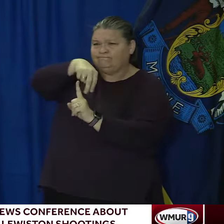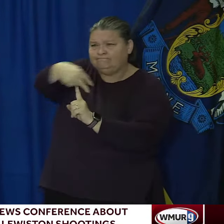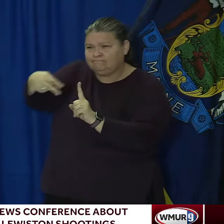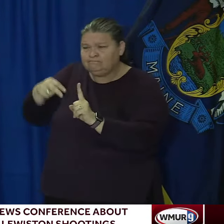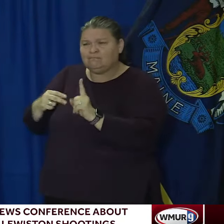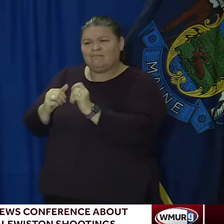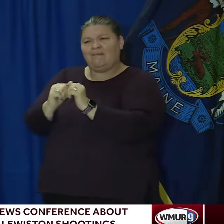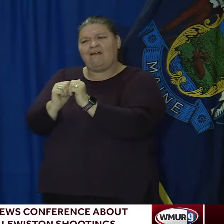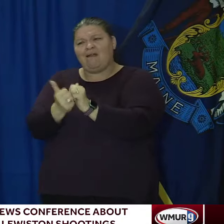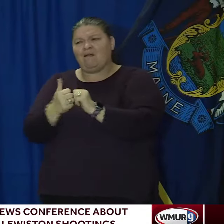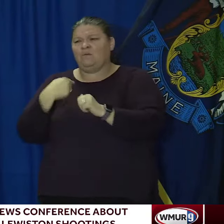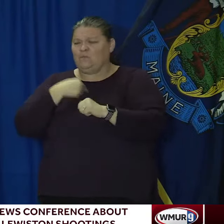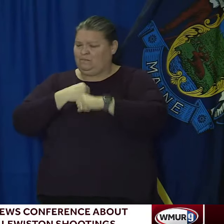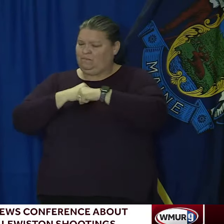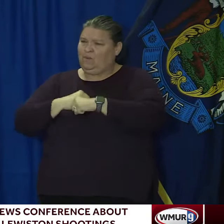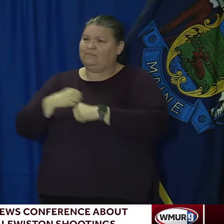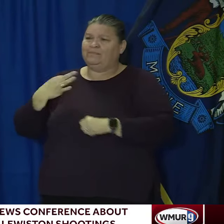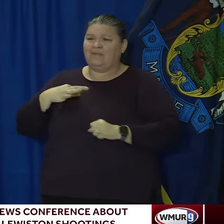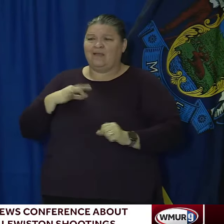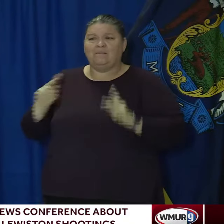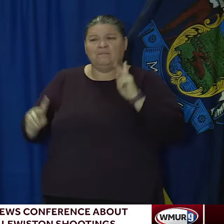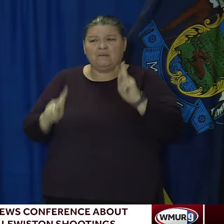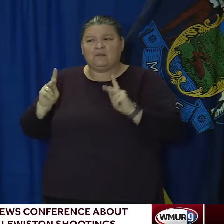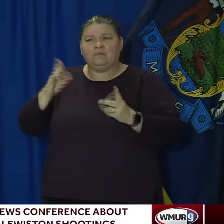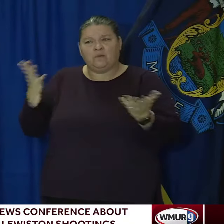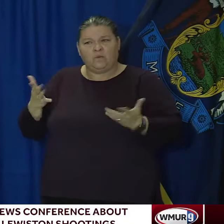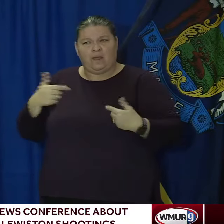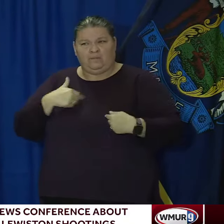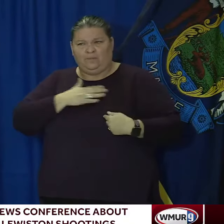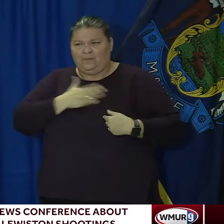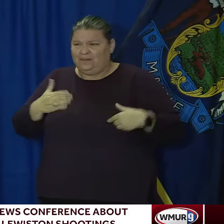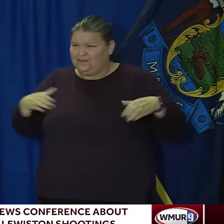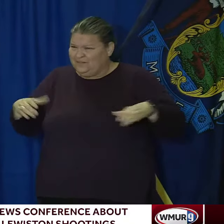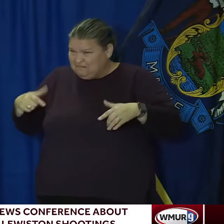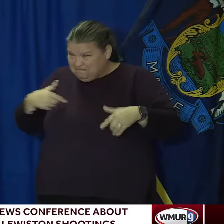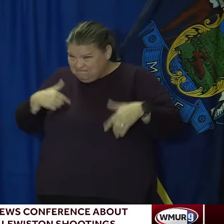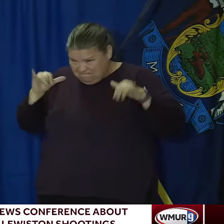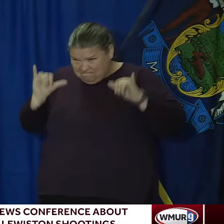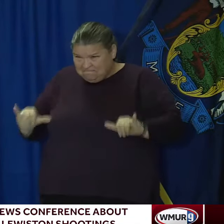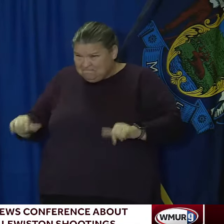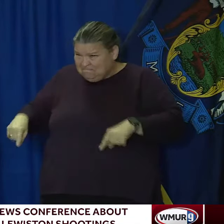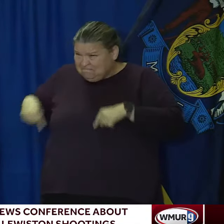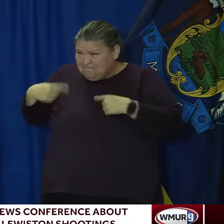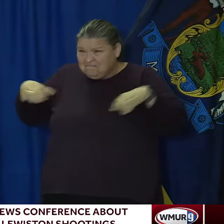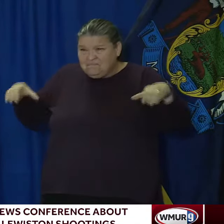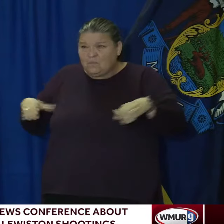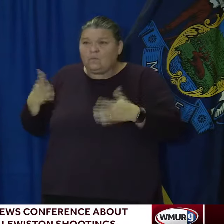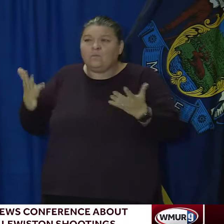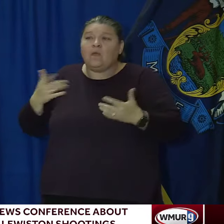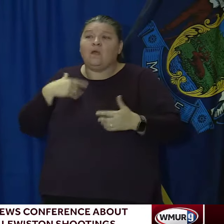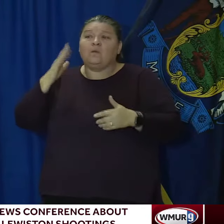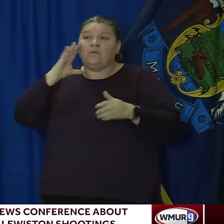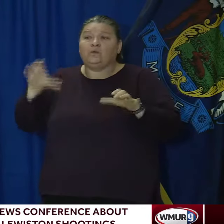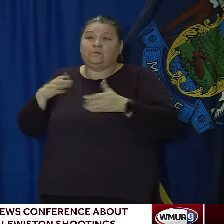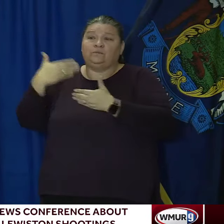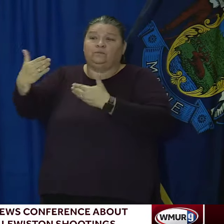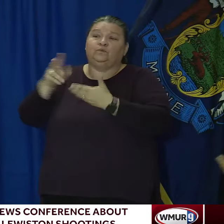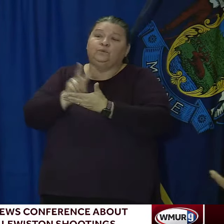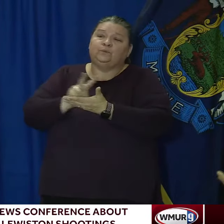people. That's what I'm willing to do. That's what I've always been willing to do and what I'll do in the coming weeks.